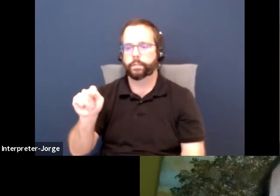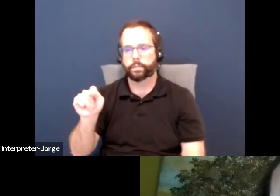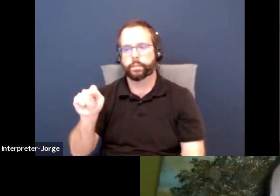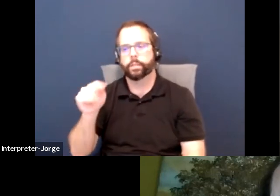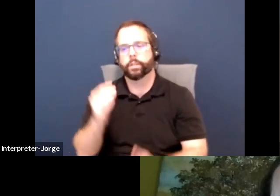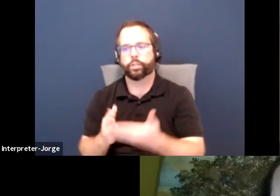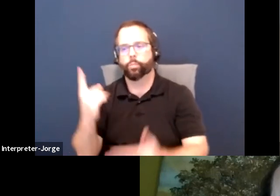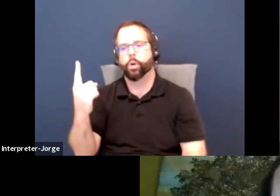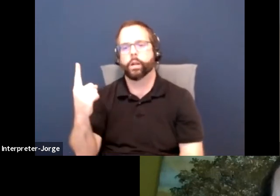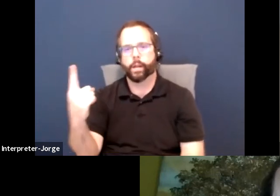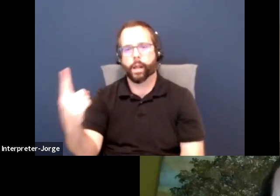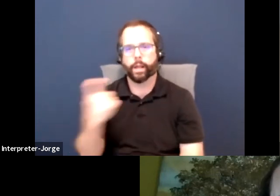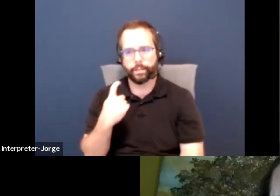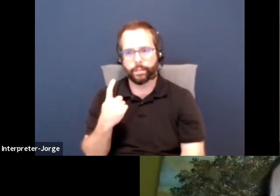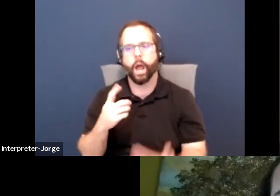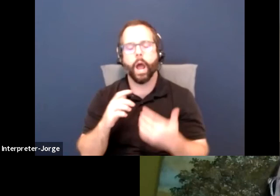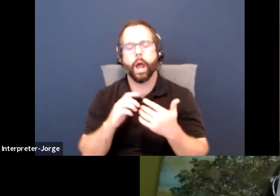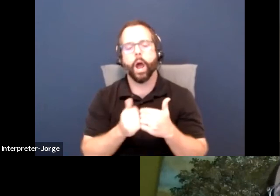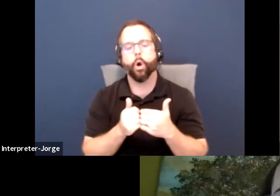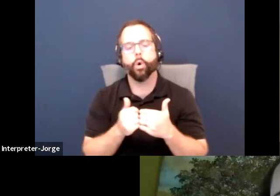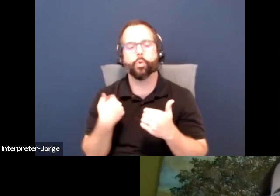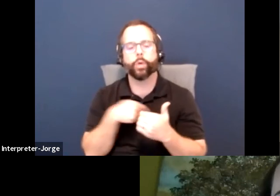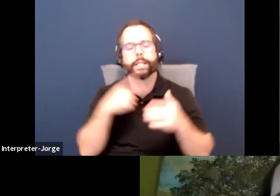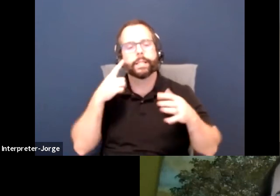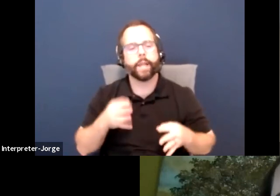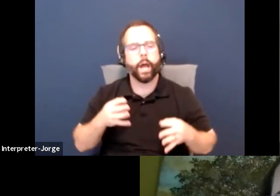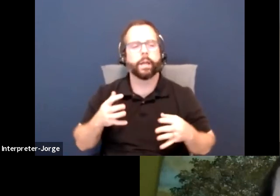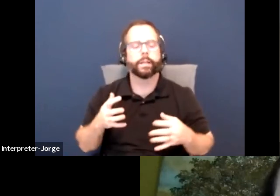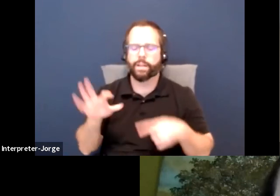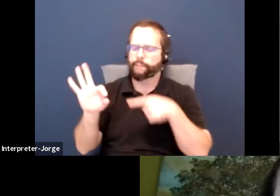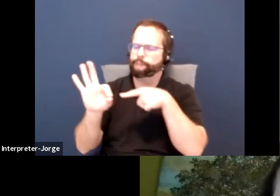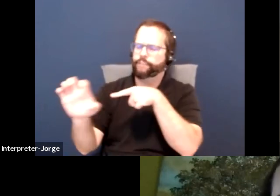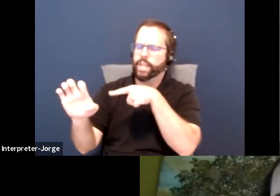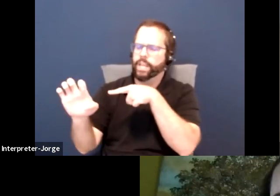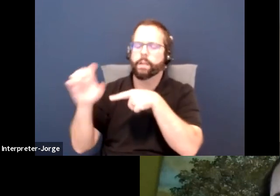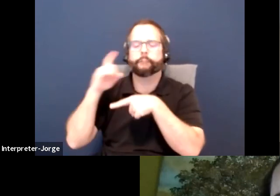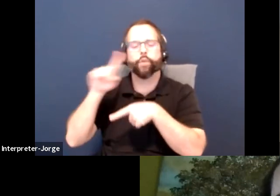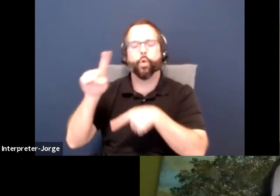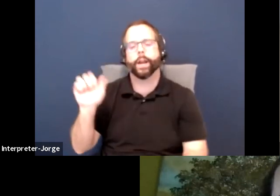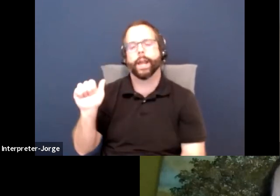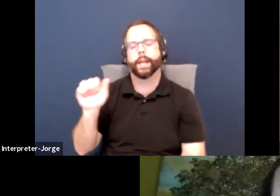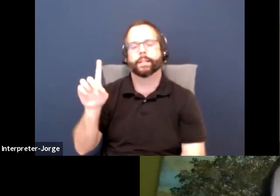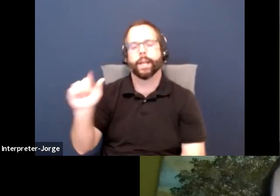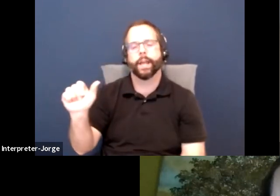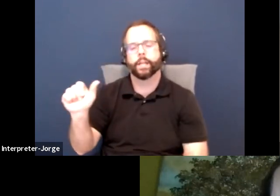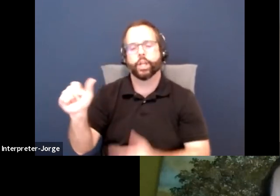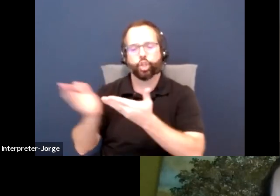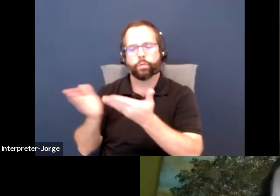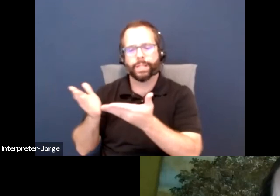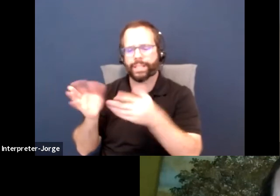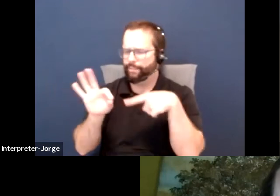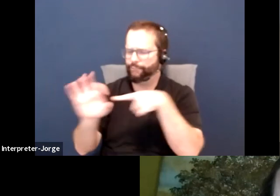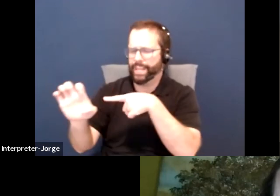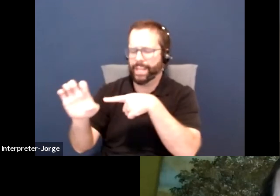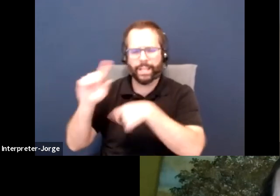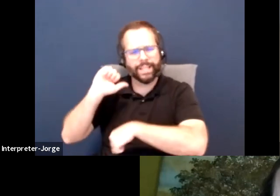about how we decide what our fees are for ADA services. And I'll tell you that that's